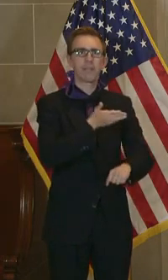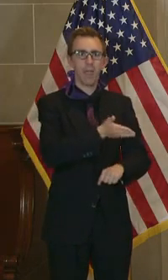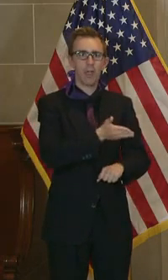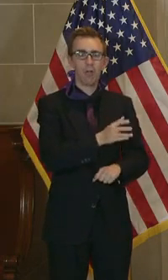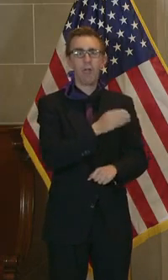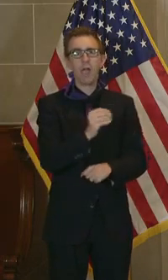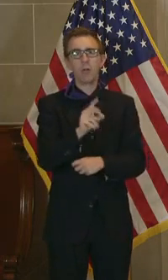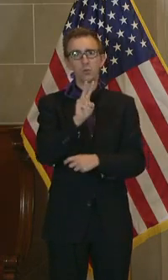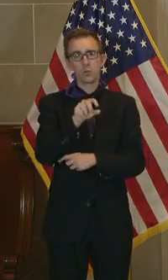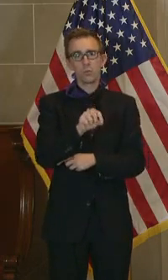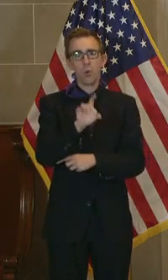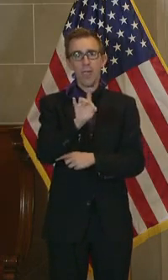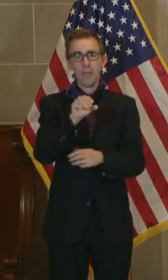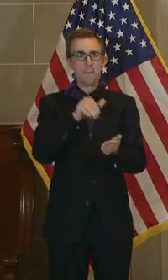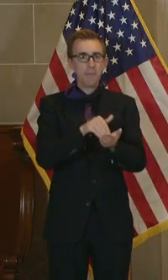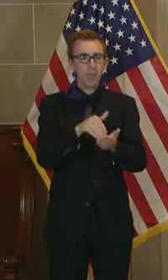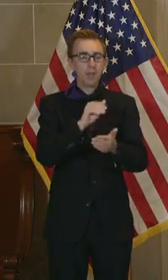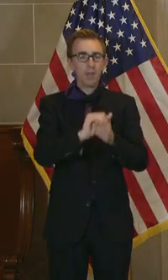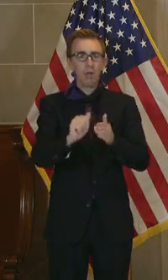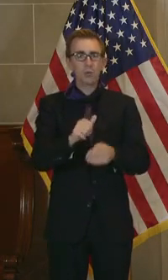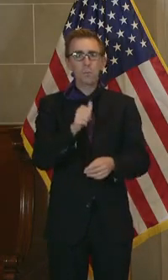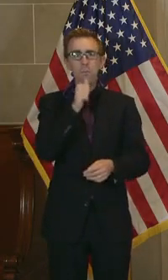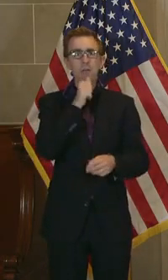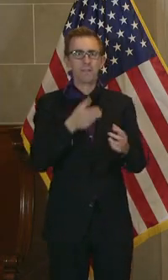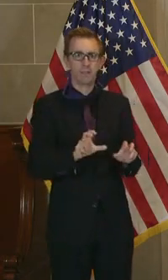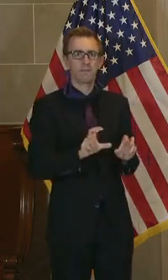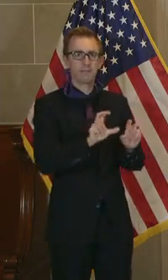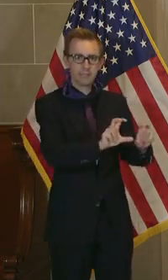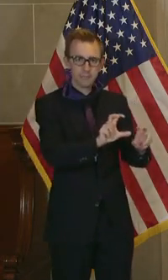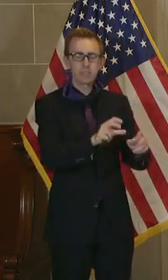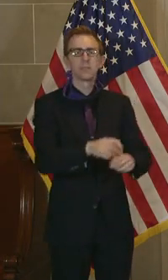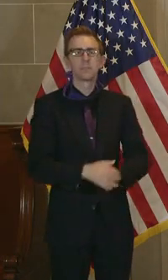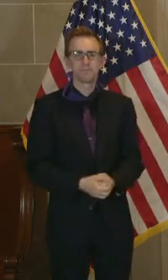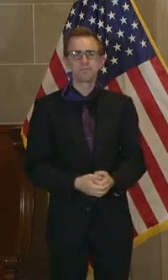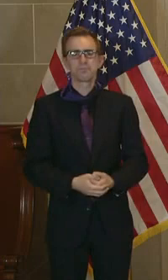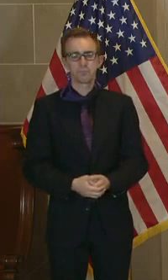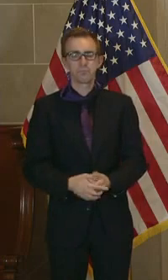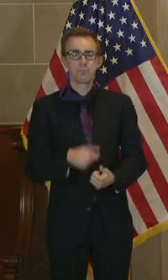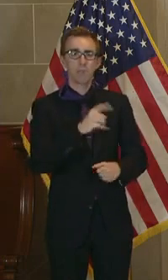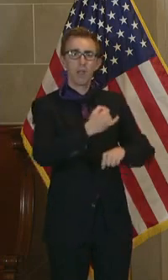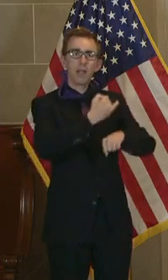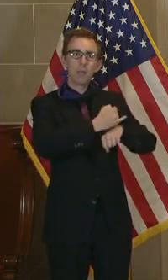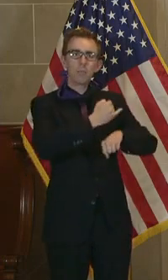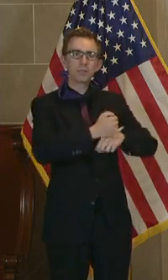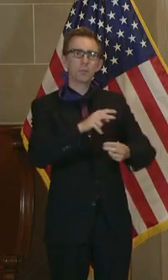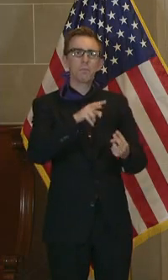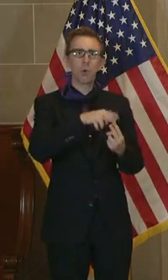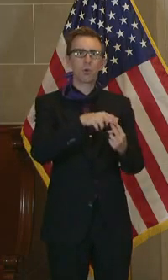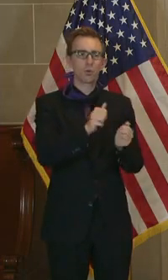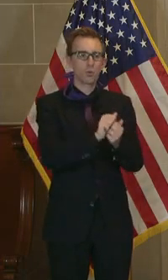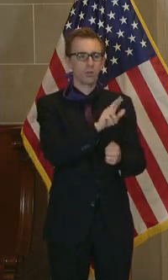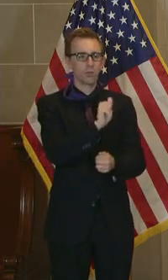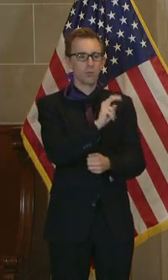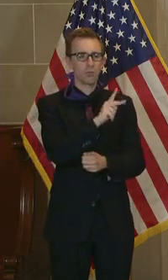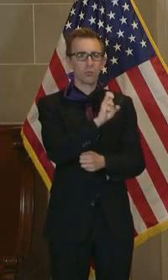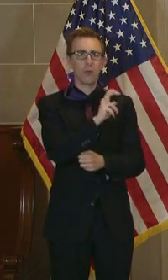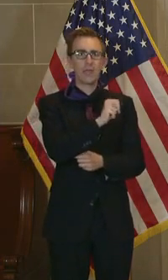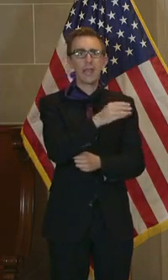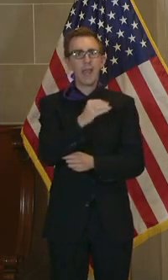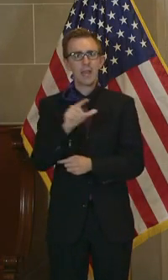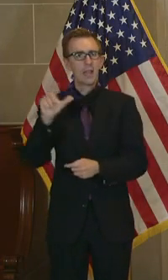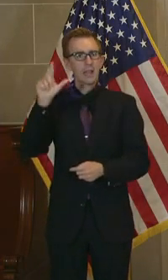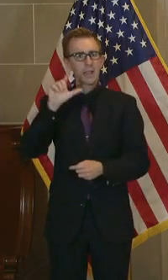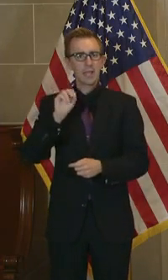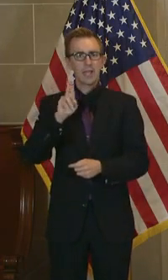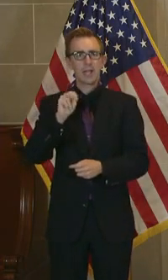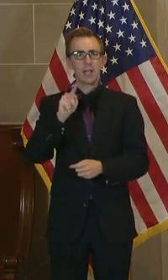$2.8 million in private investment. The campus is a partnership between Rankin and the Lincoln County